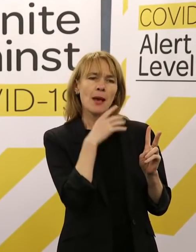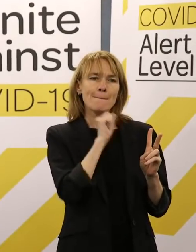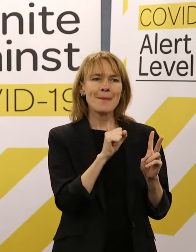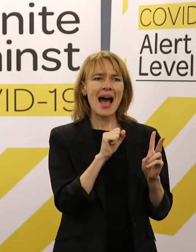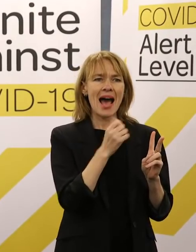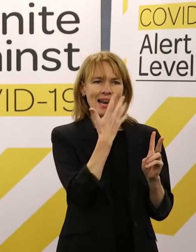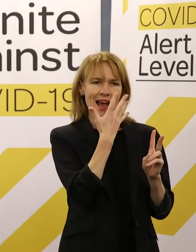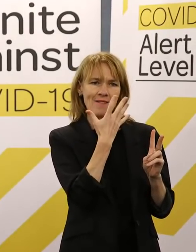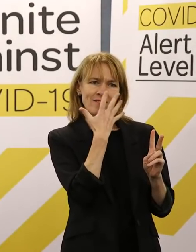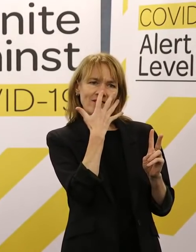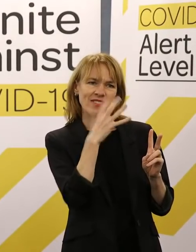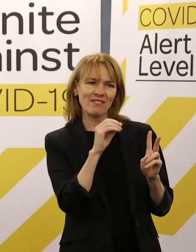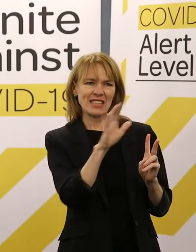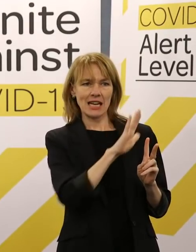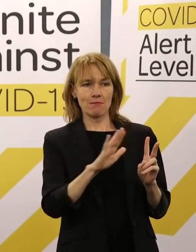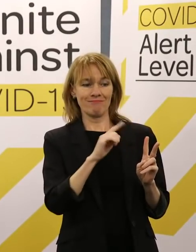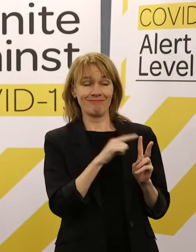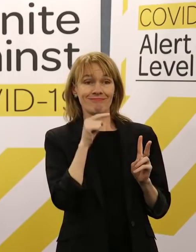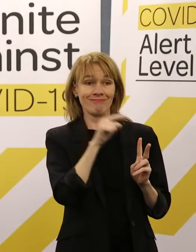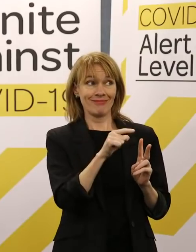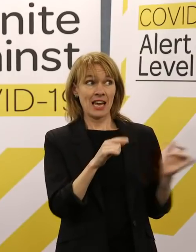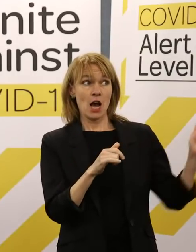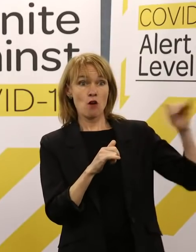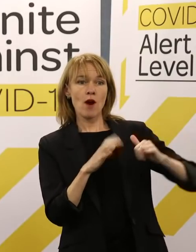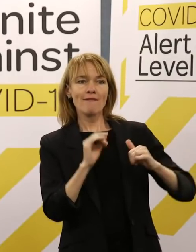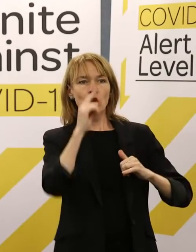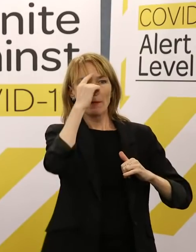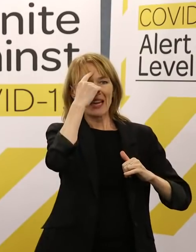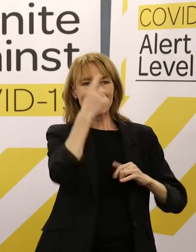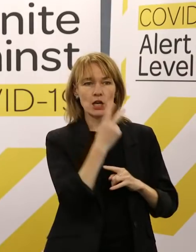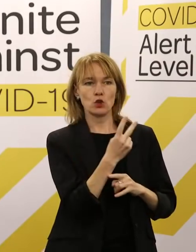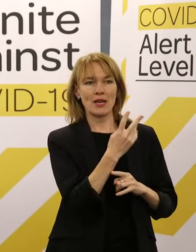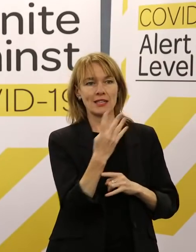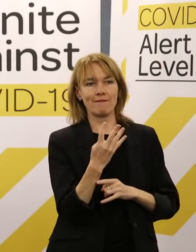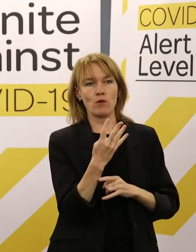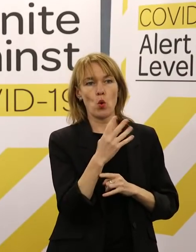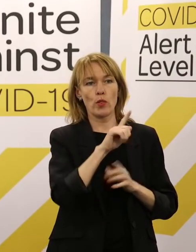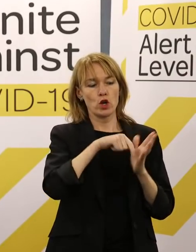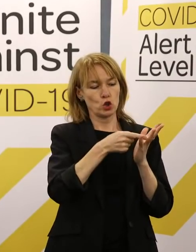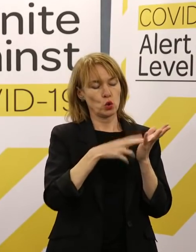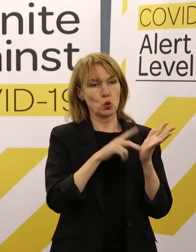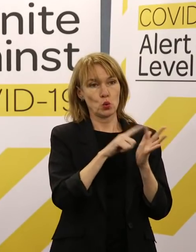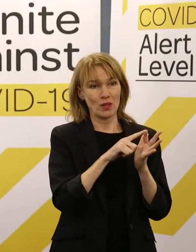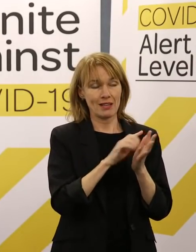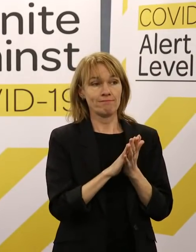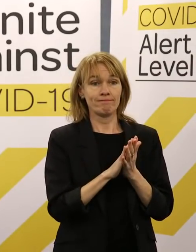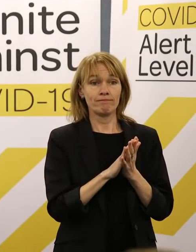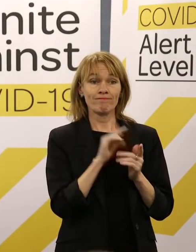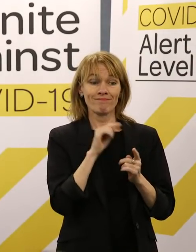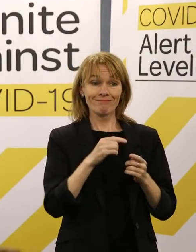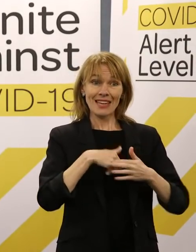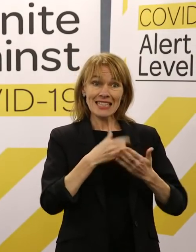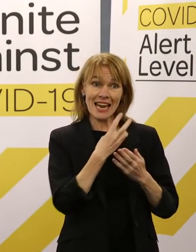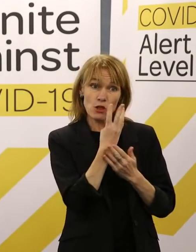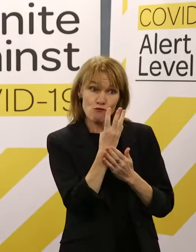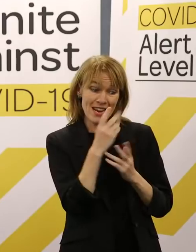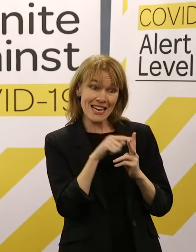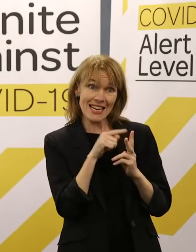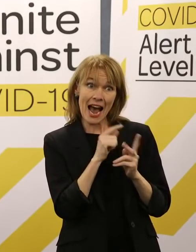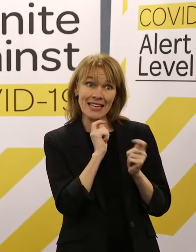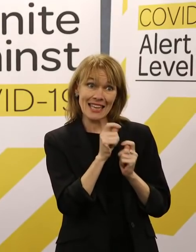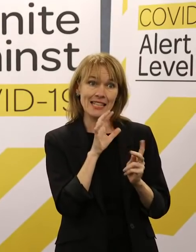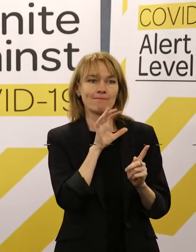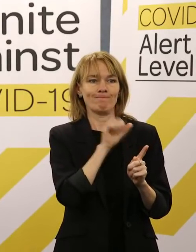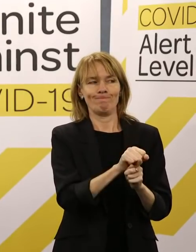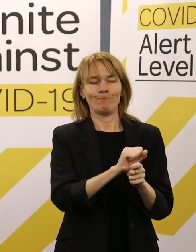50s who arrived in New Zealand from India on the 24th of June. His result came as a result of day 3 testing